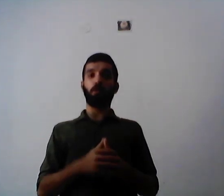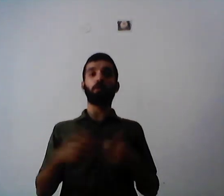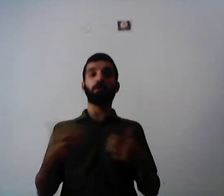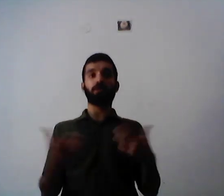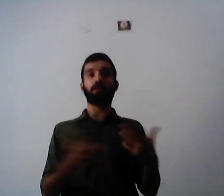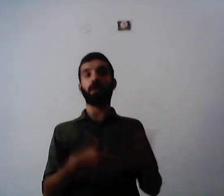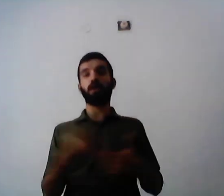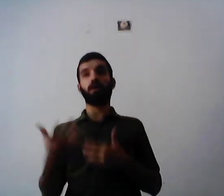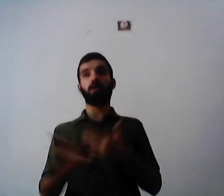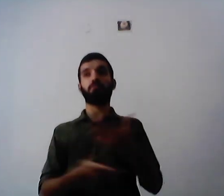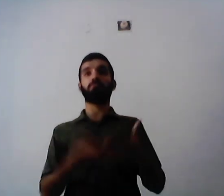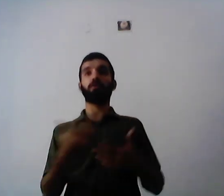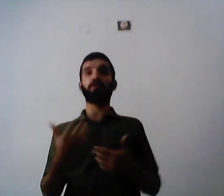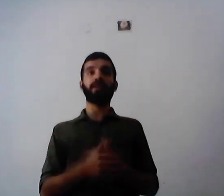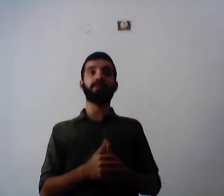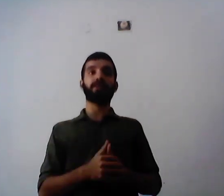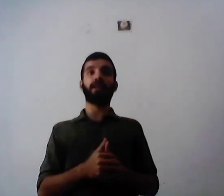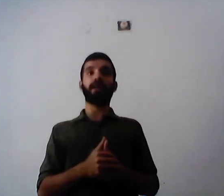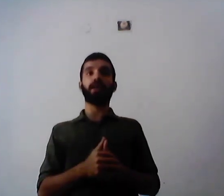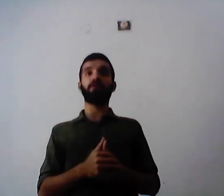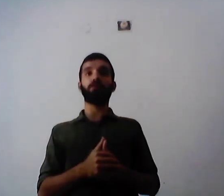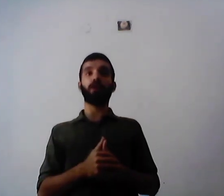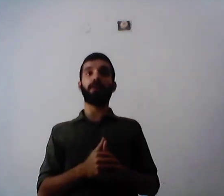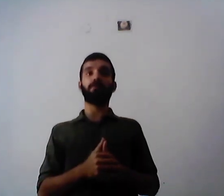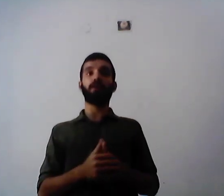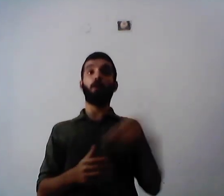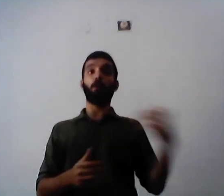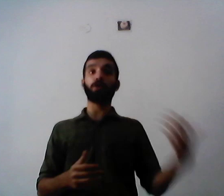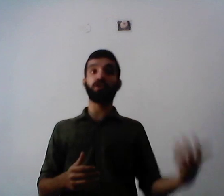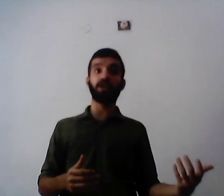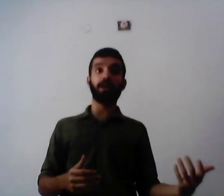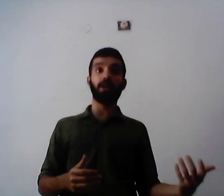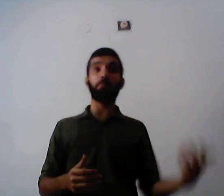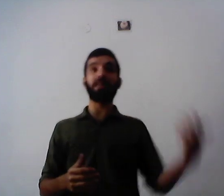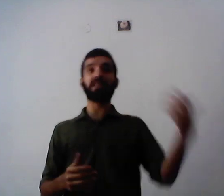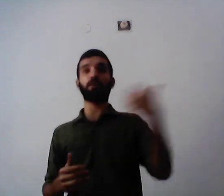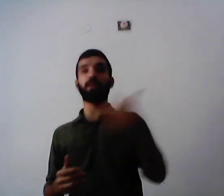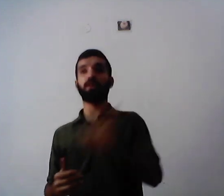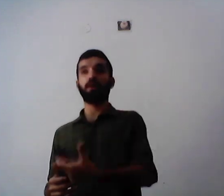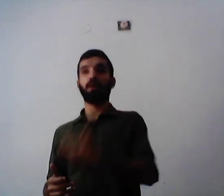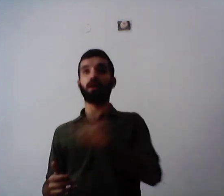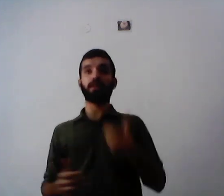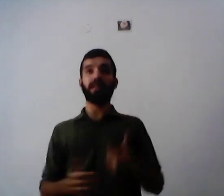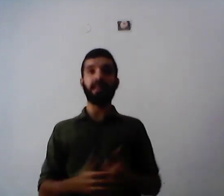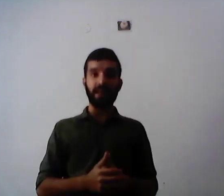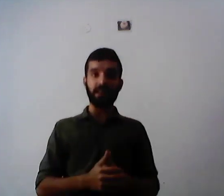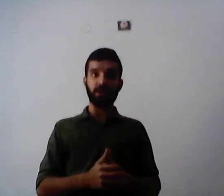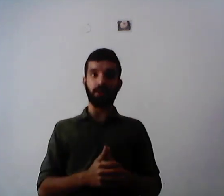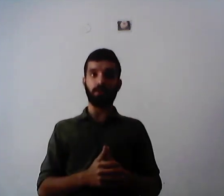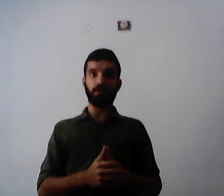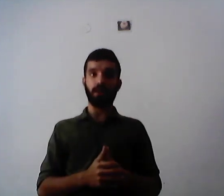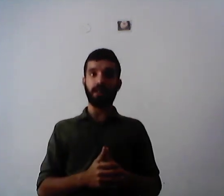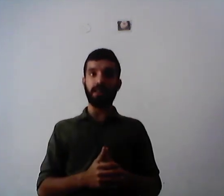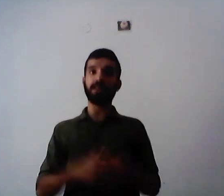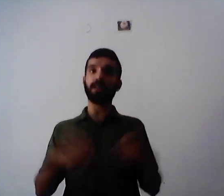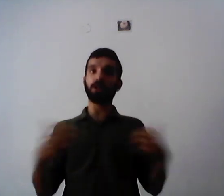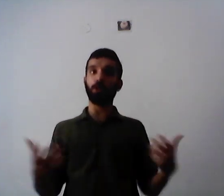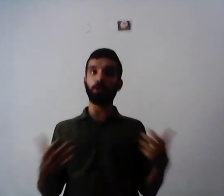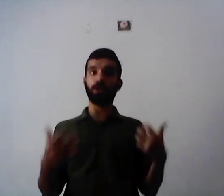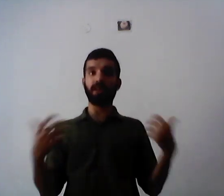Or we can say, like, if you have oxygen mixed with say nitrogen, is that a solution? Can we